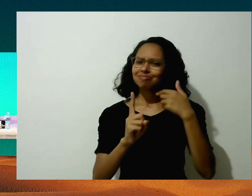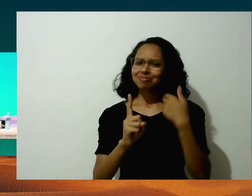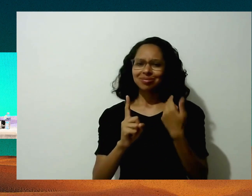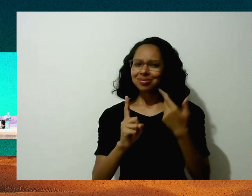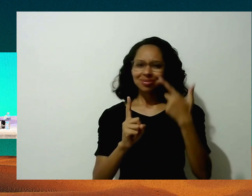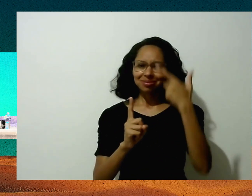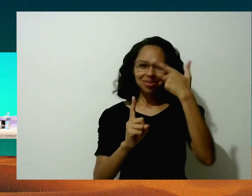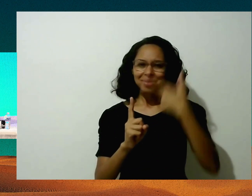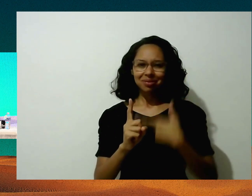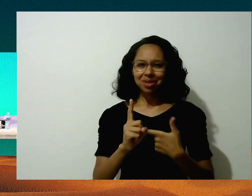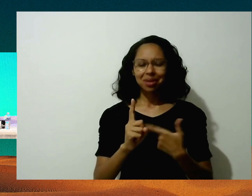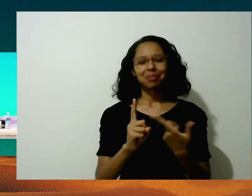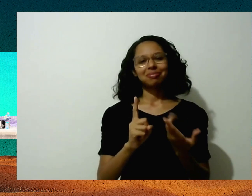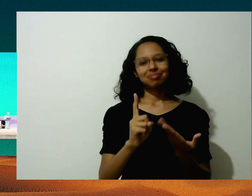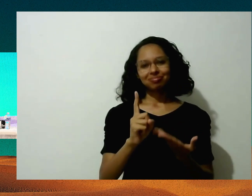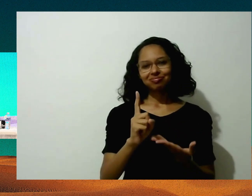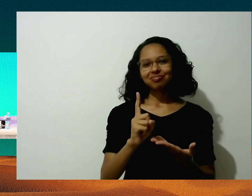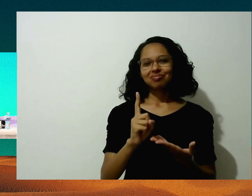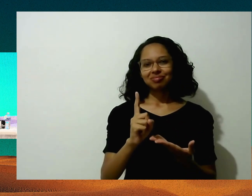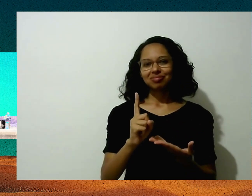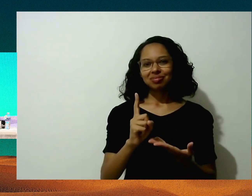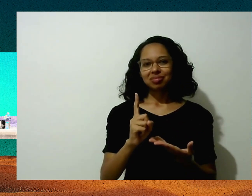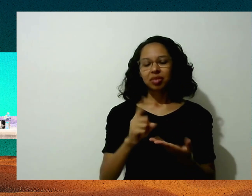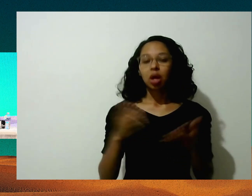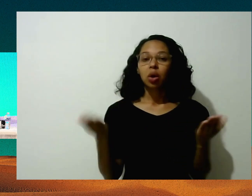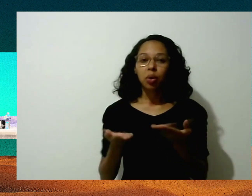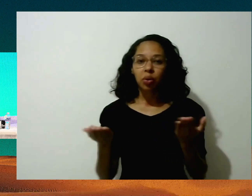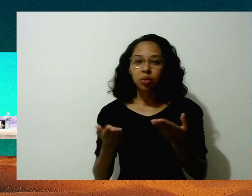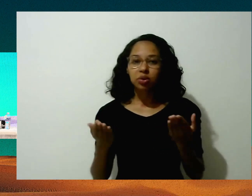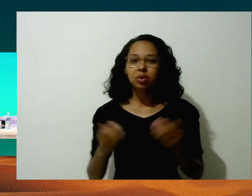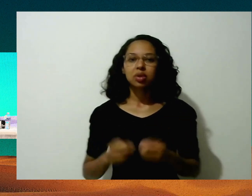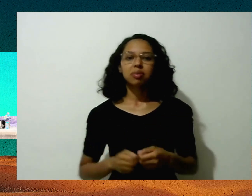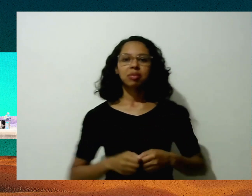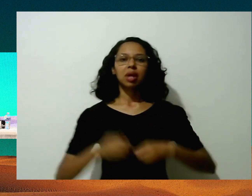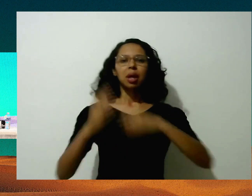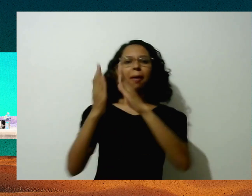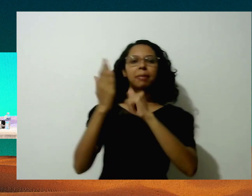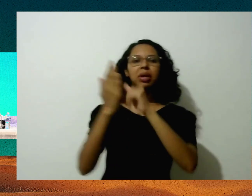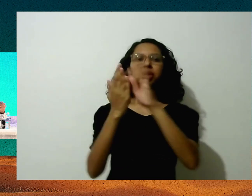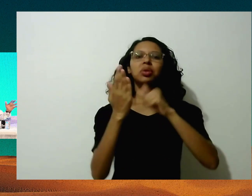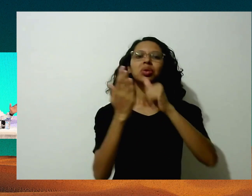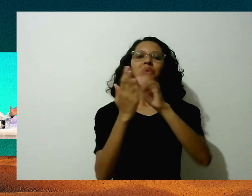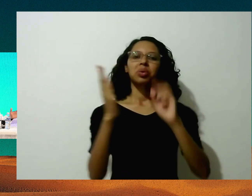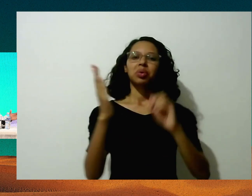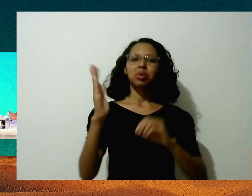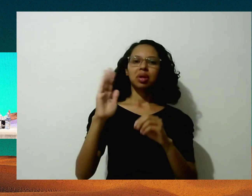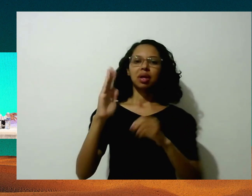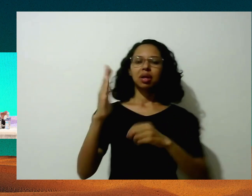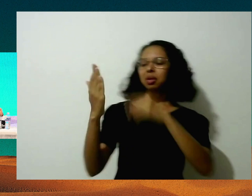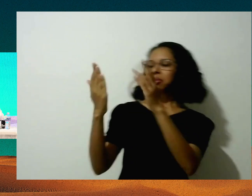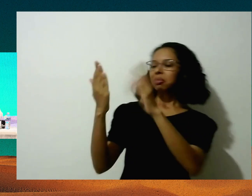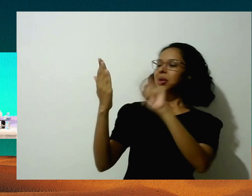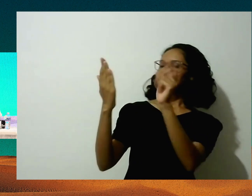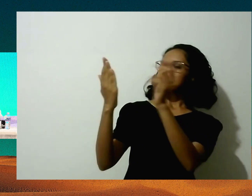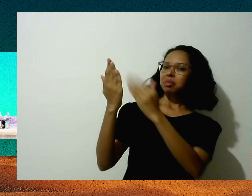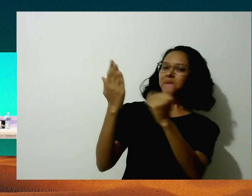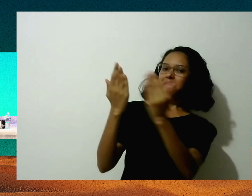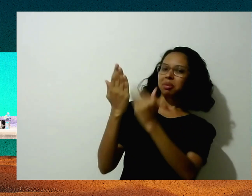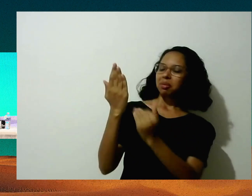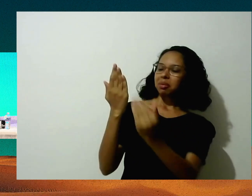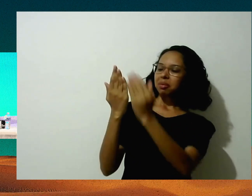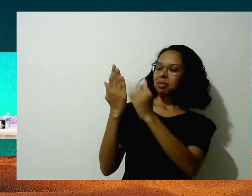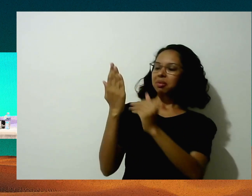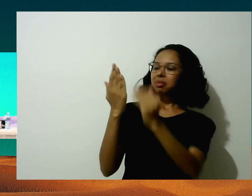fazem de Jesus, aquele loiro bonito, olhos azuis, aquele não é Jesus, não. Those pictures that people make today, that blonde